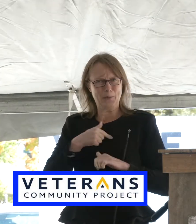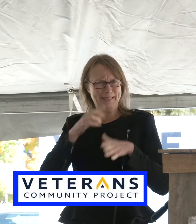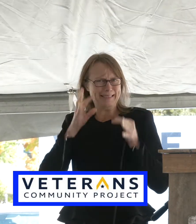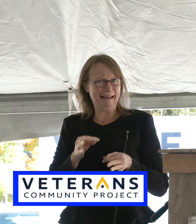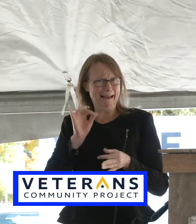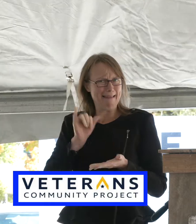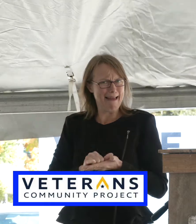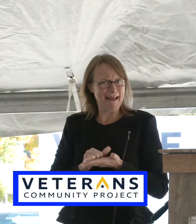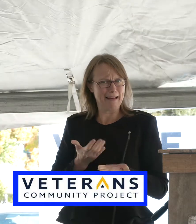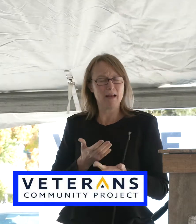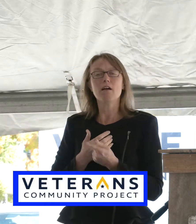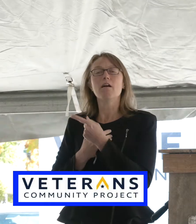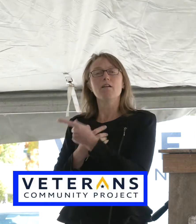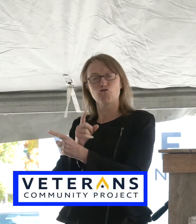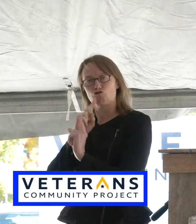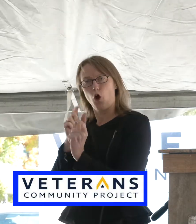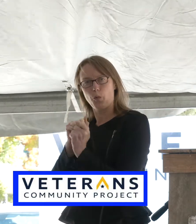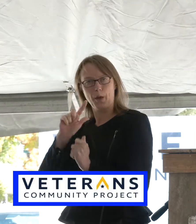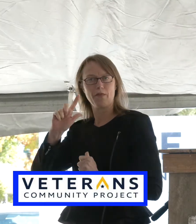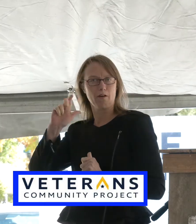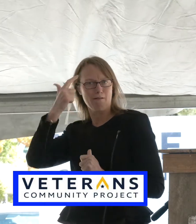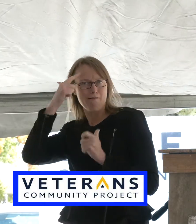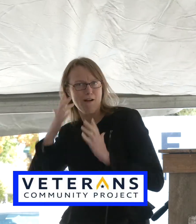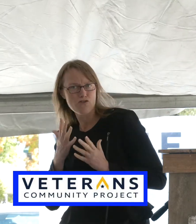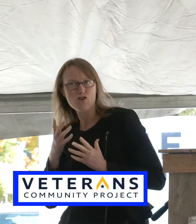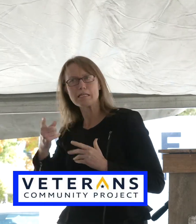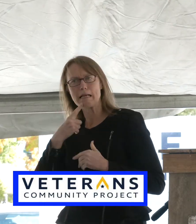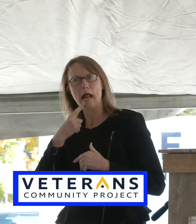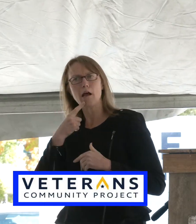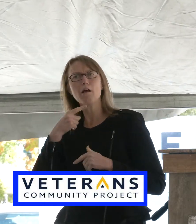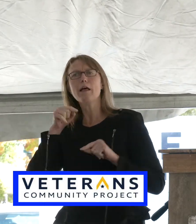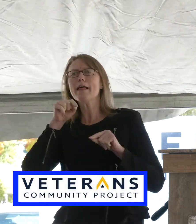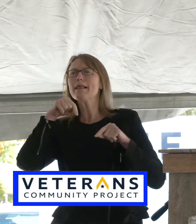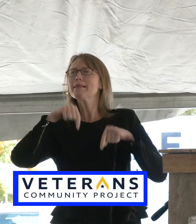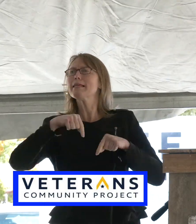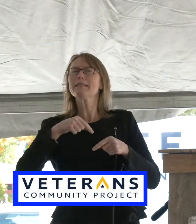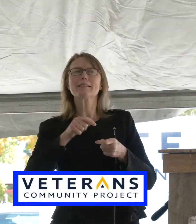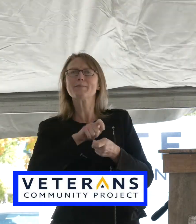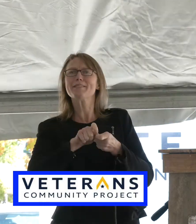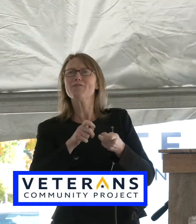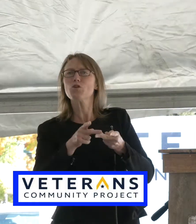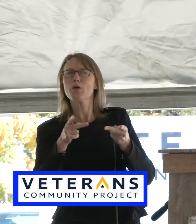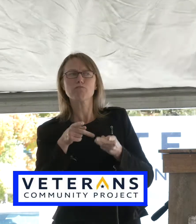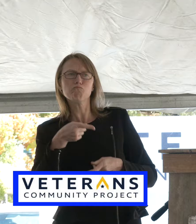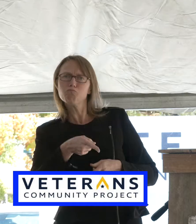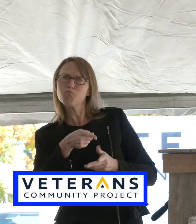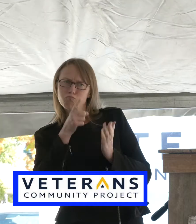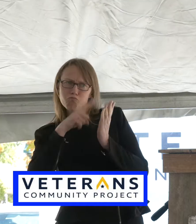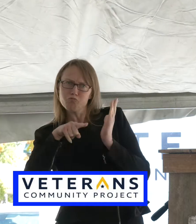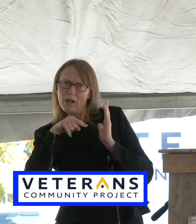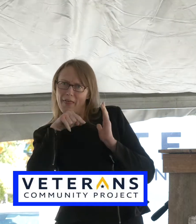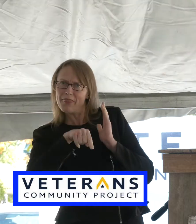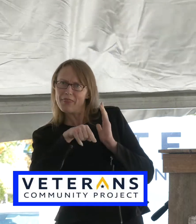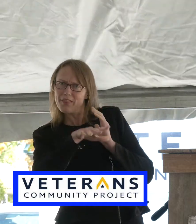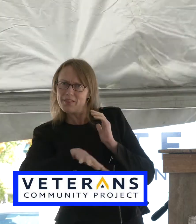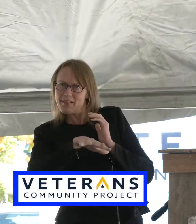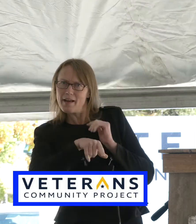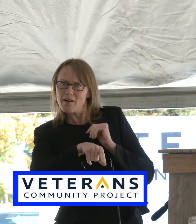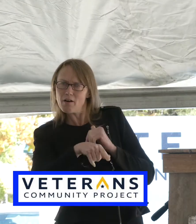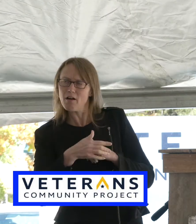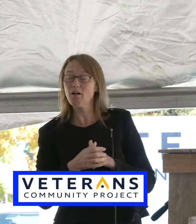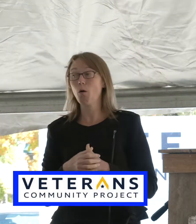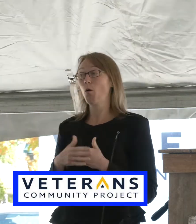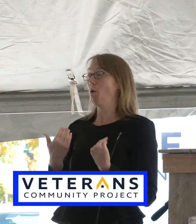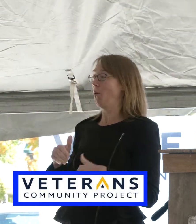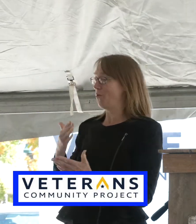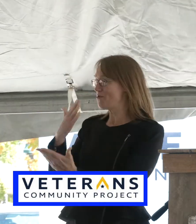this is the area where you ought to look. So we started looking there, and now here we are. So we're deeply grateful for that. He was and